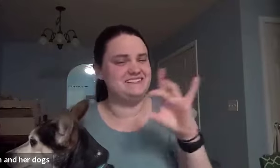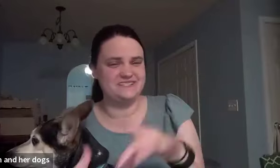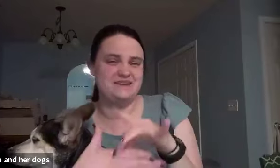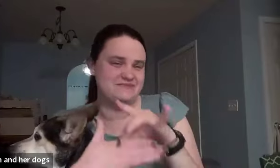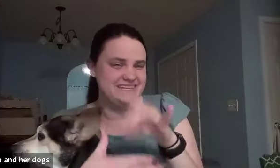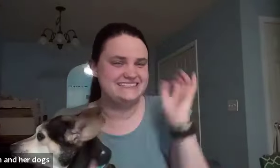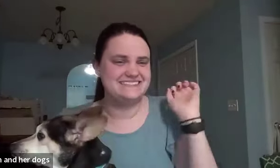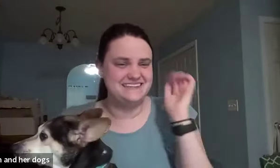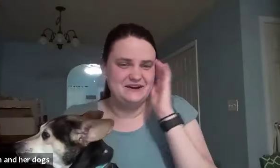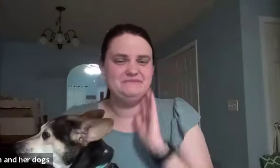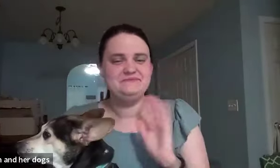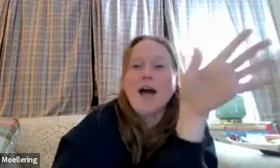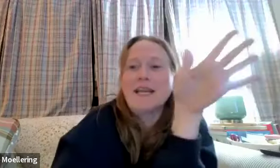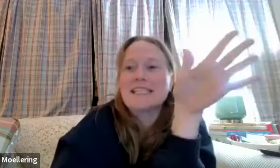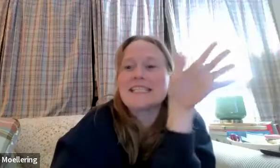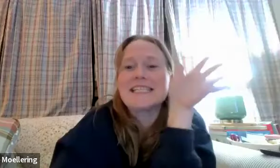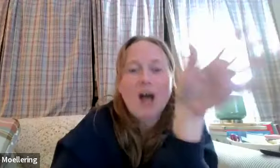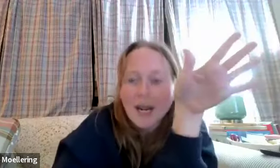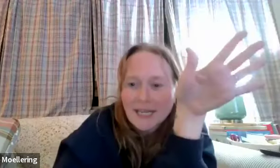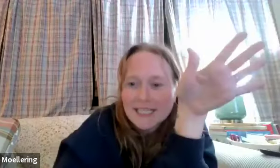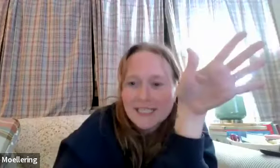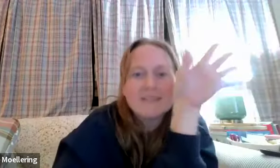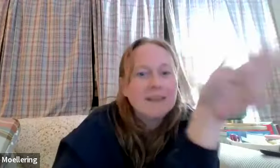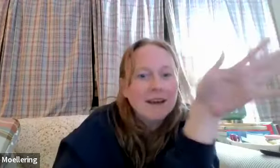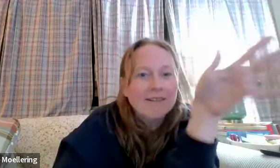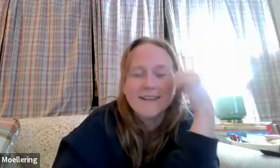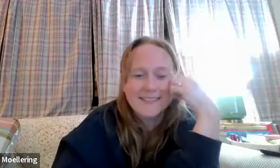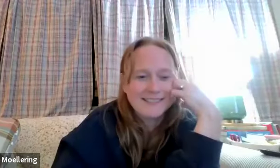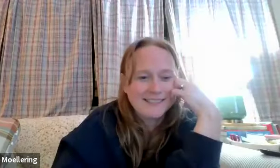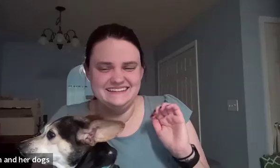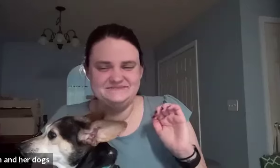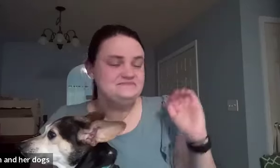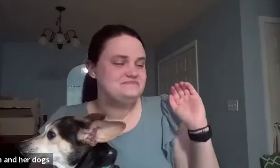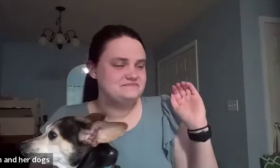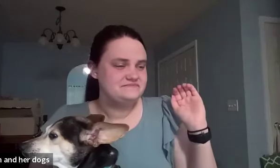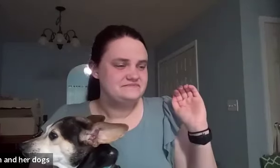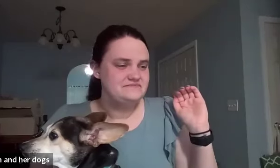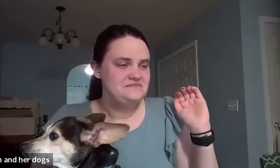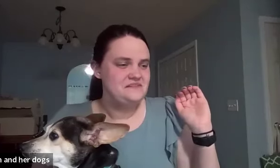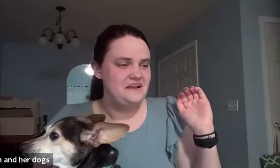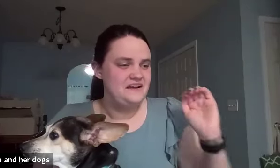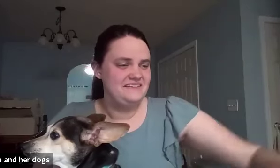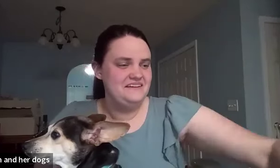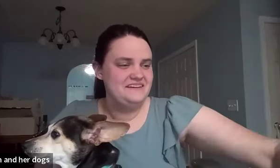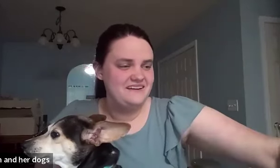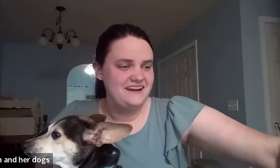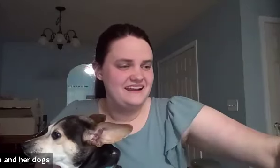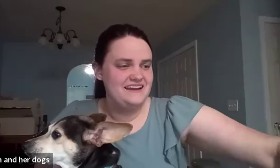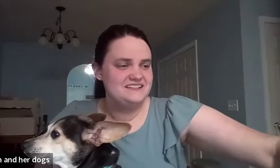like the different types of meats. So. It's honest. It's honest. You know, it's fine. All right.